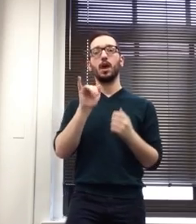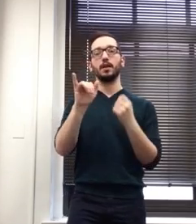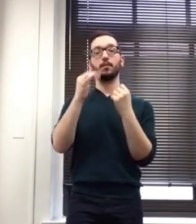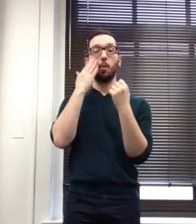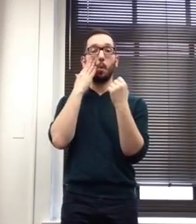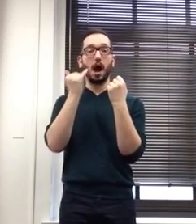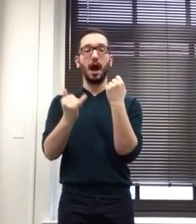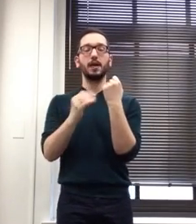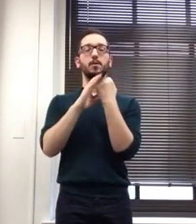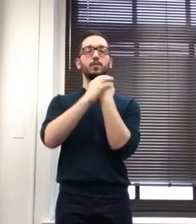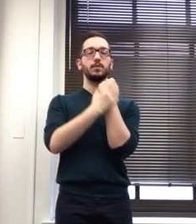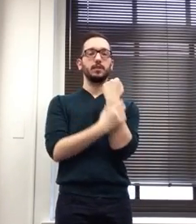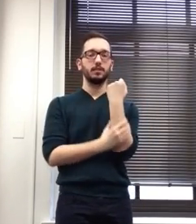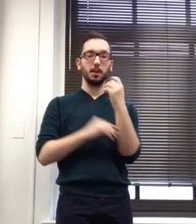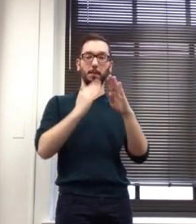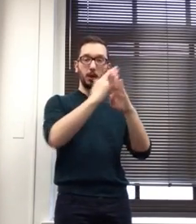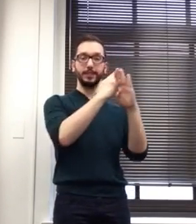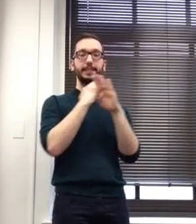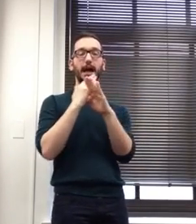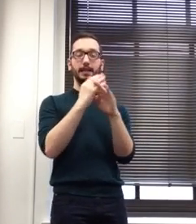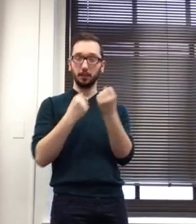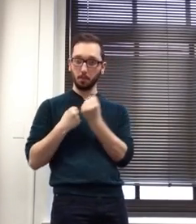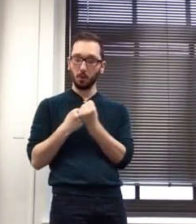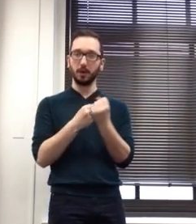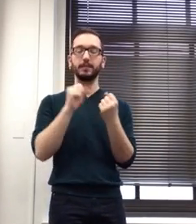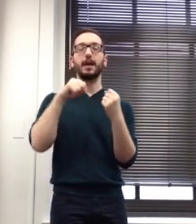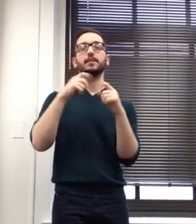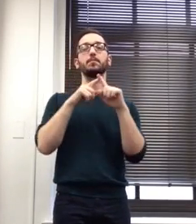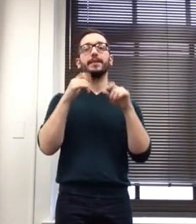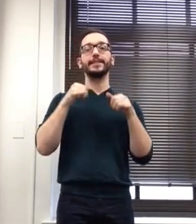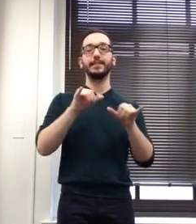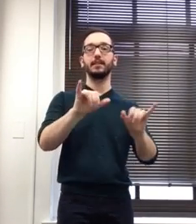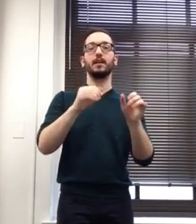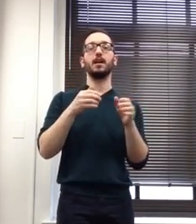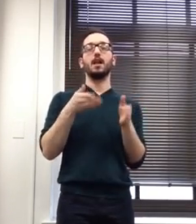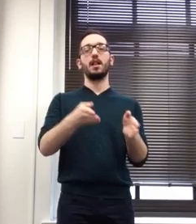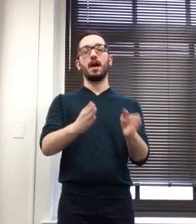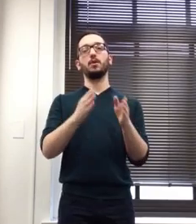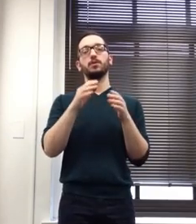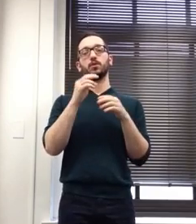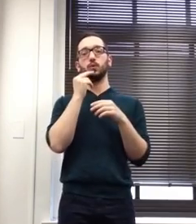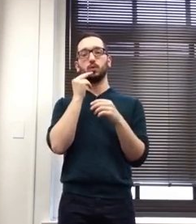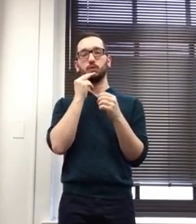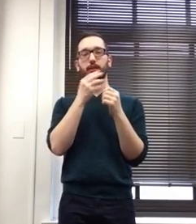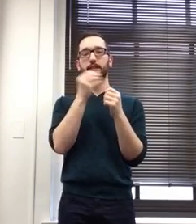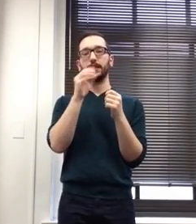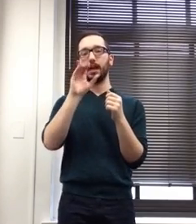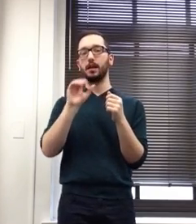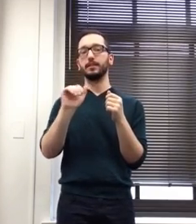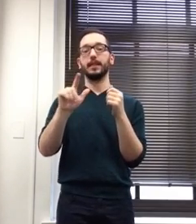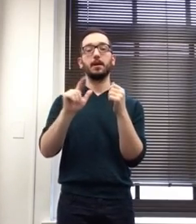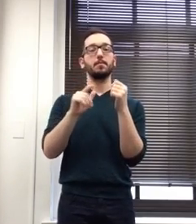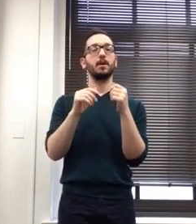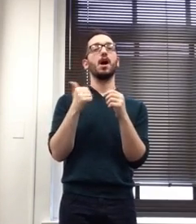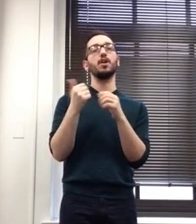that not only protects and supports, but it's also going to allow nutrients and calcium and other repair needed material to get to